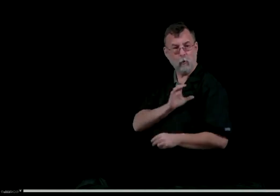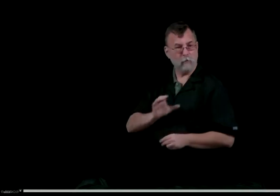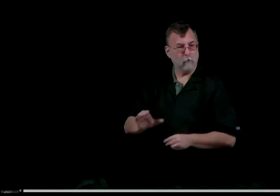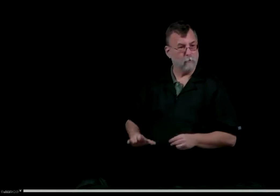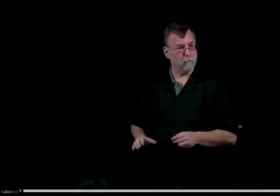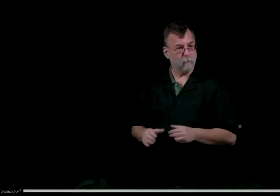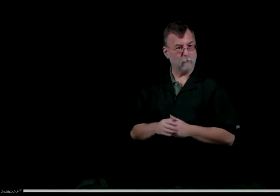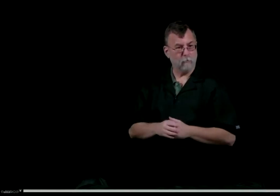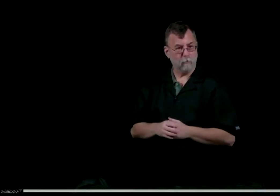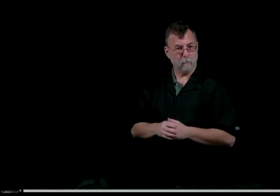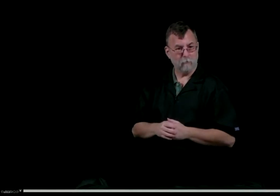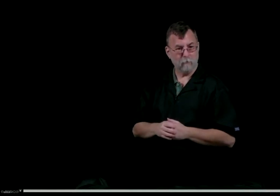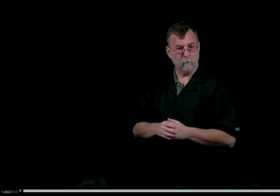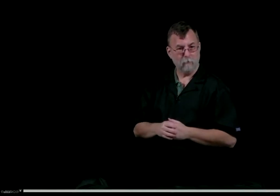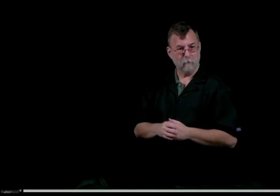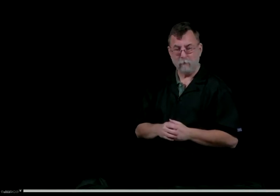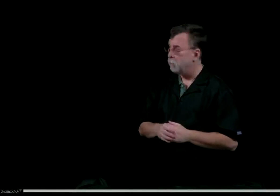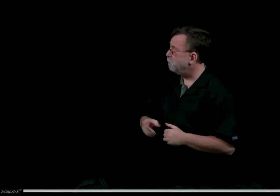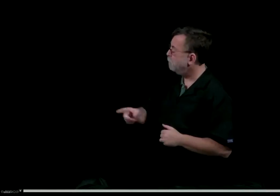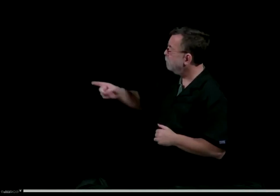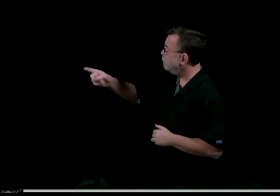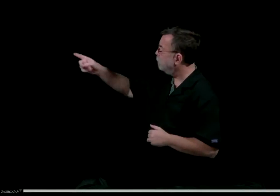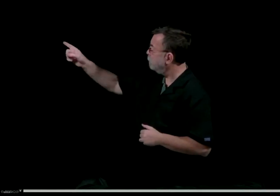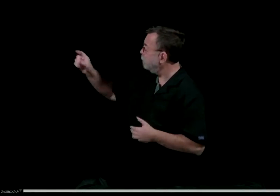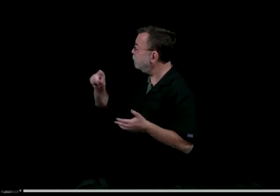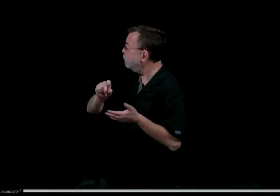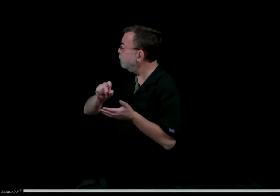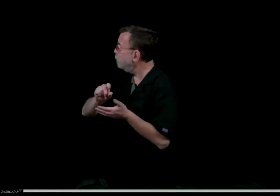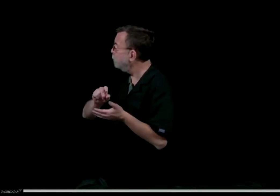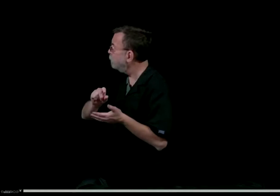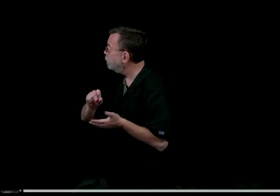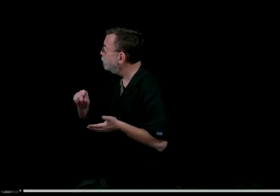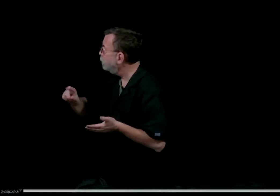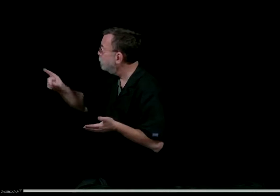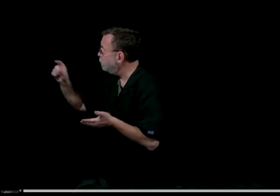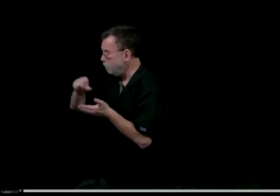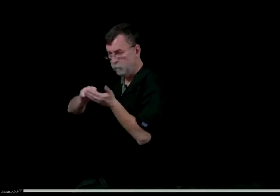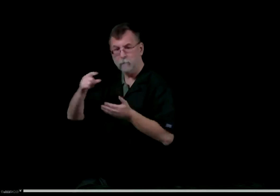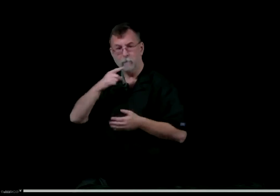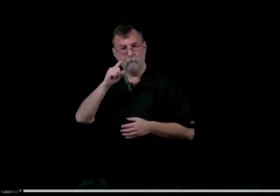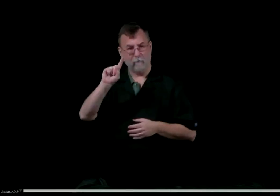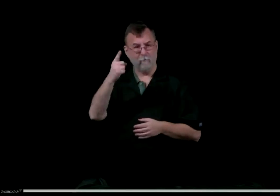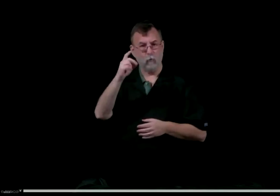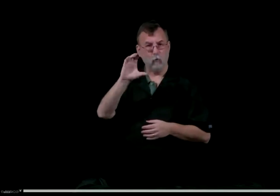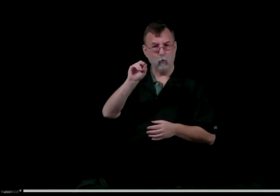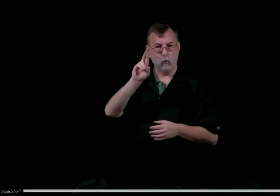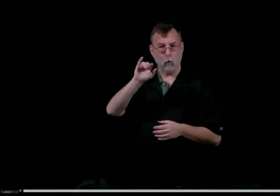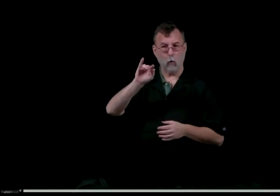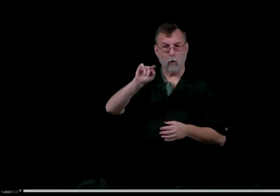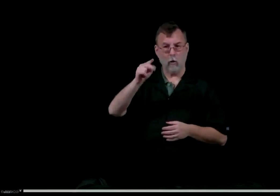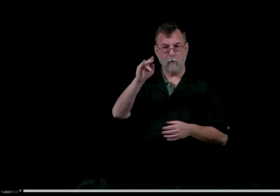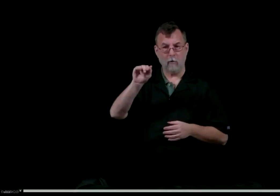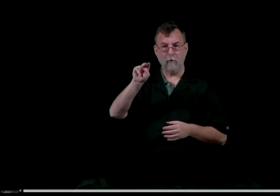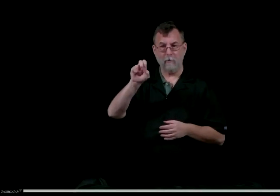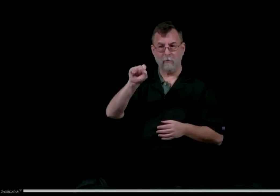honor Christ. And then down below it says, It's 1